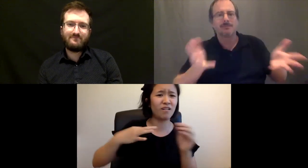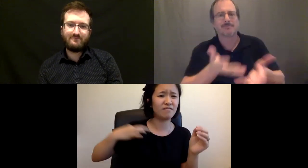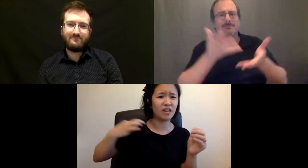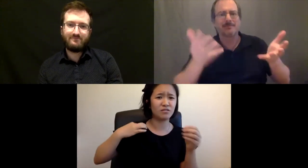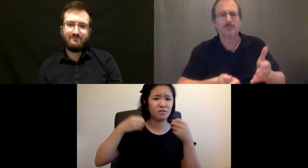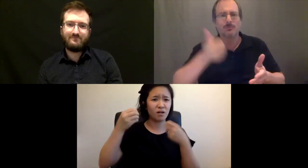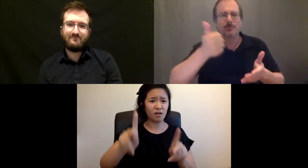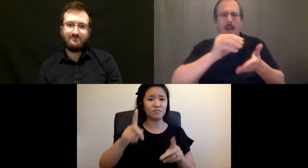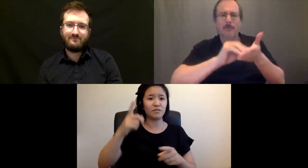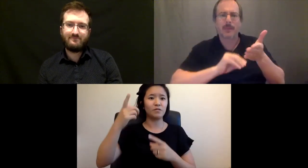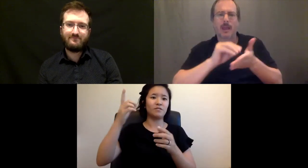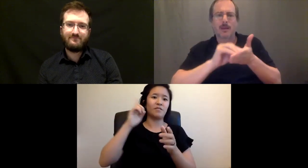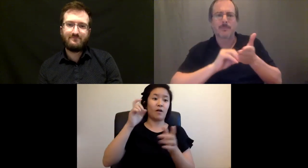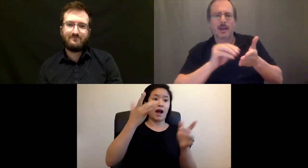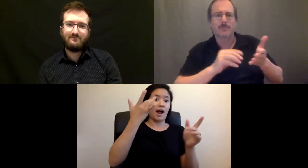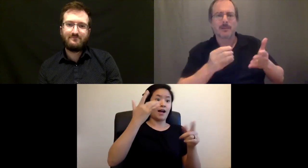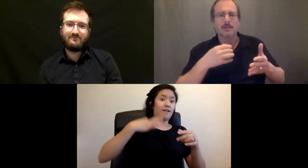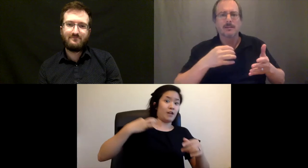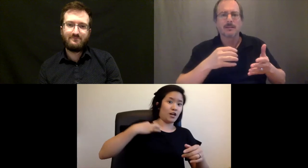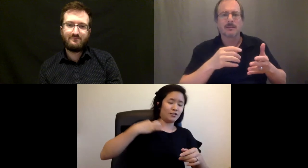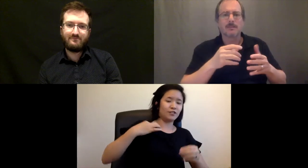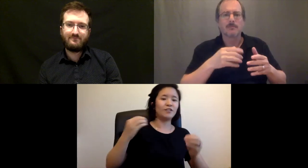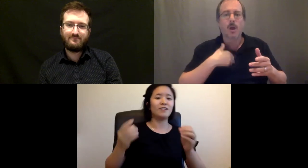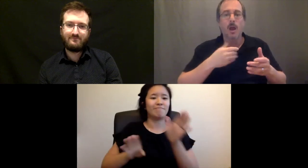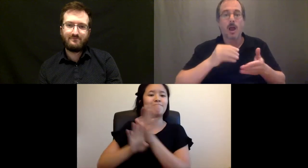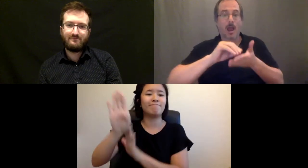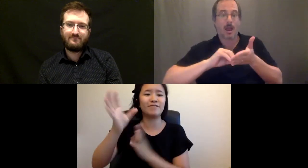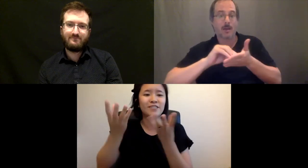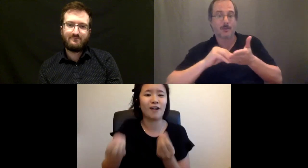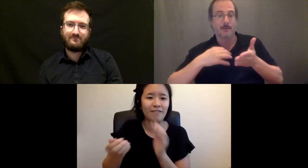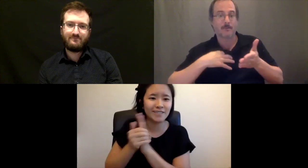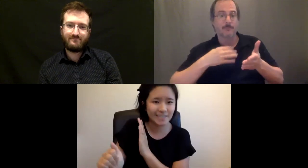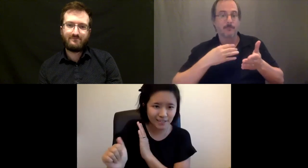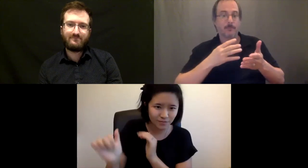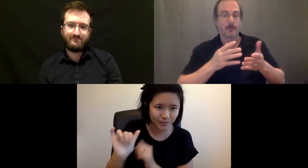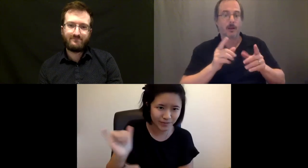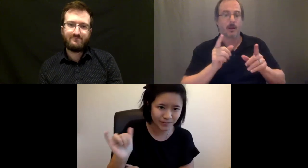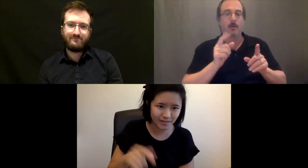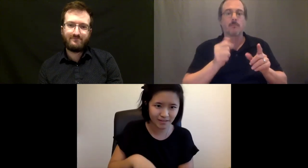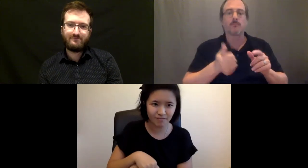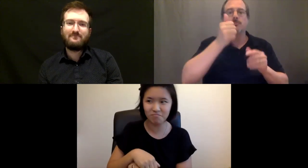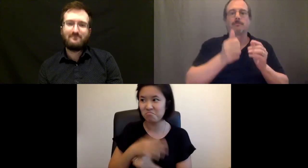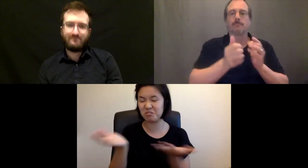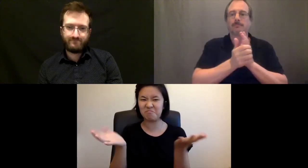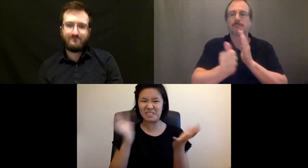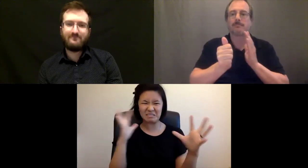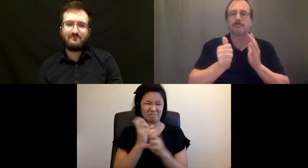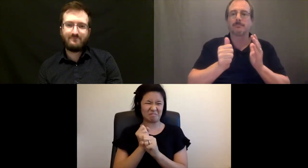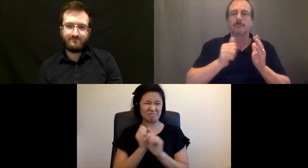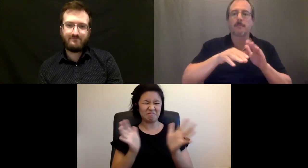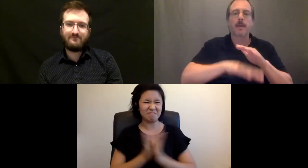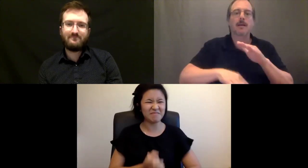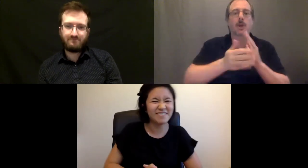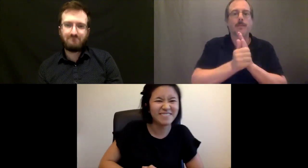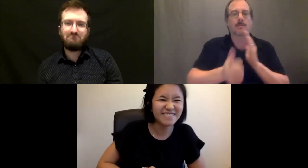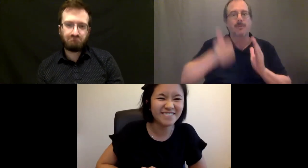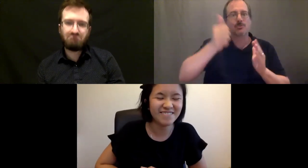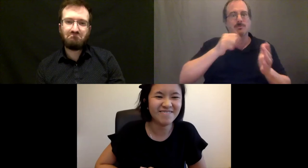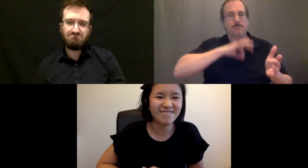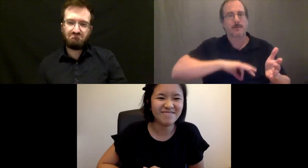we want to see people get out there and volunteer to gain as much experience as possible. And in that,